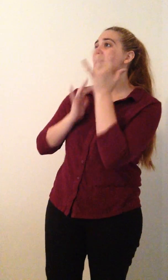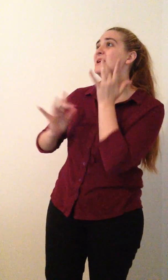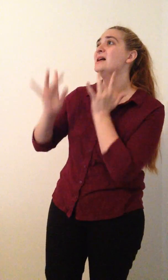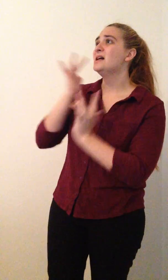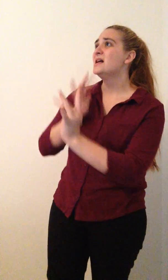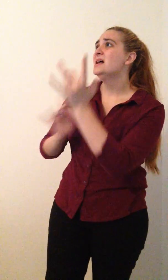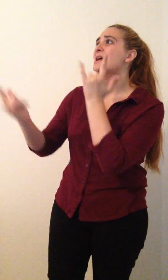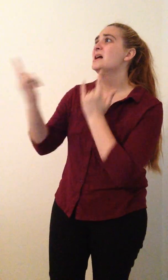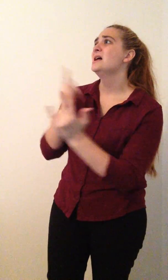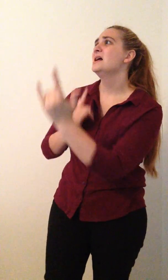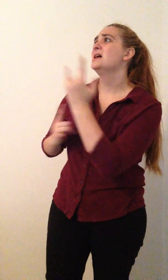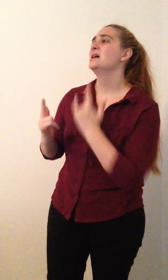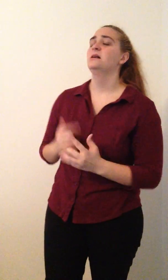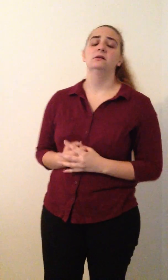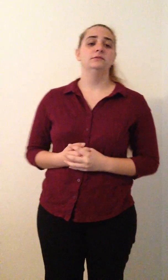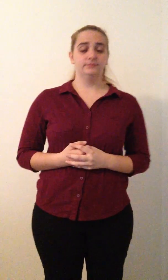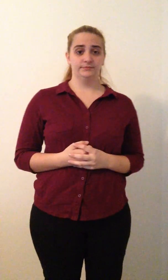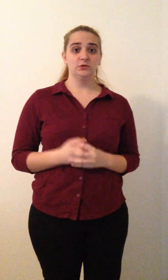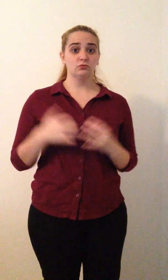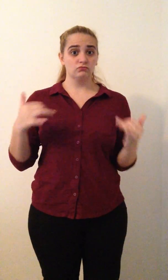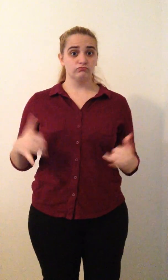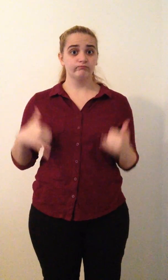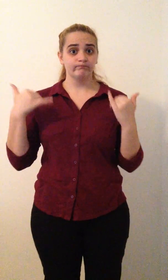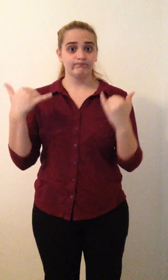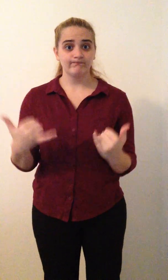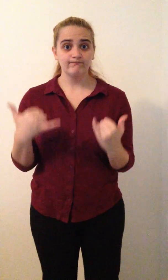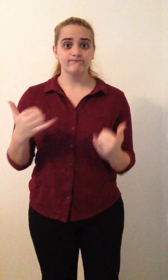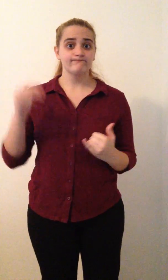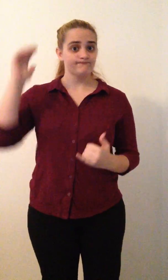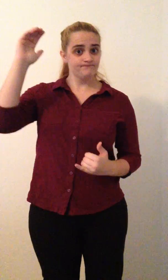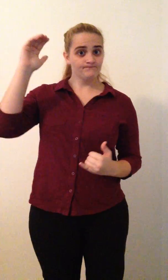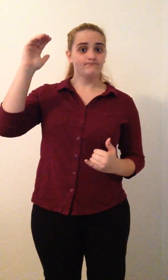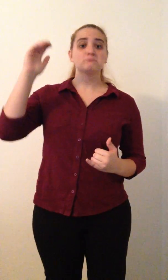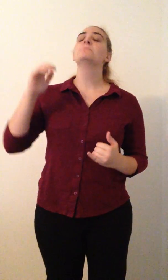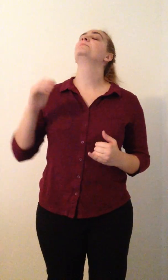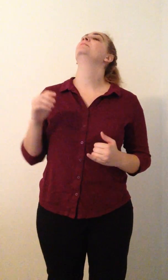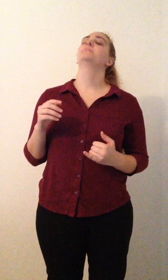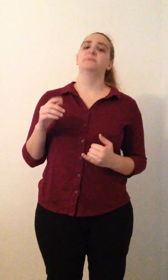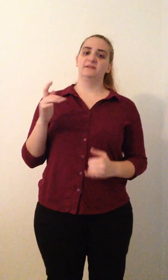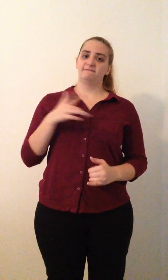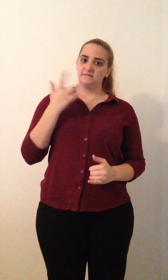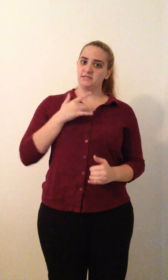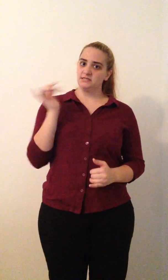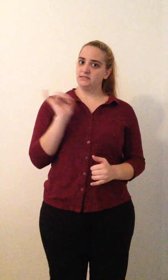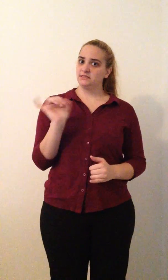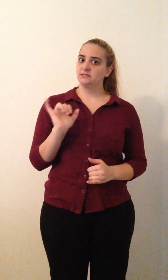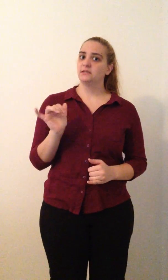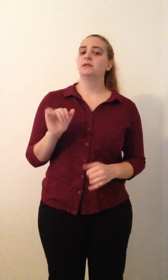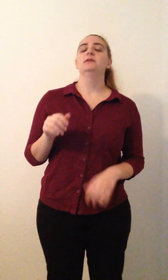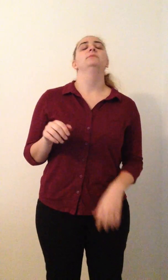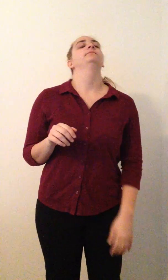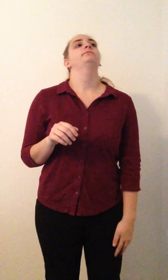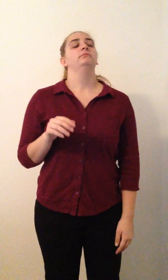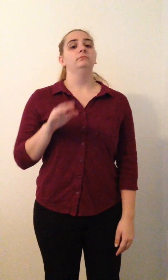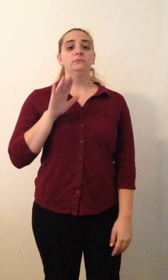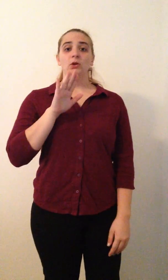relationships, you're going to constantly feel that same abandonment because it was traumatic. And when a trauma